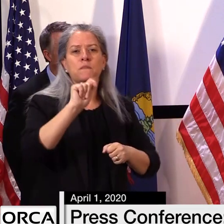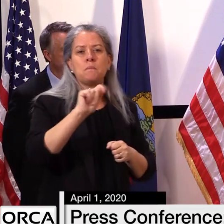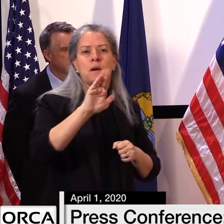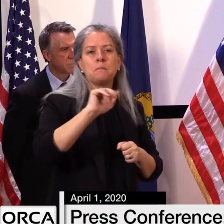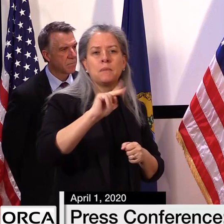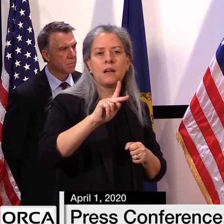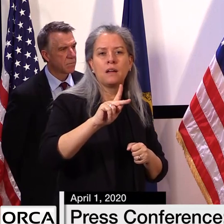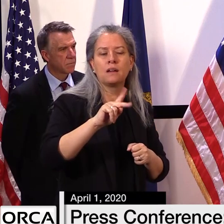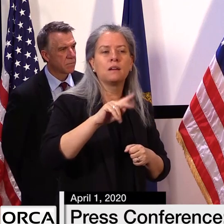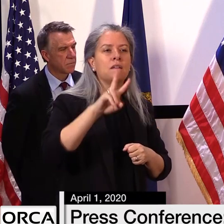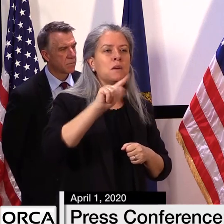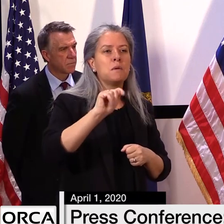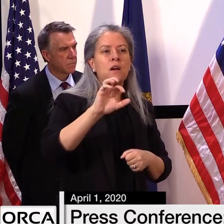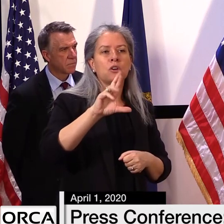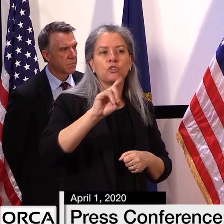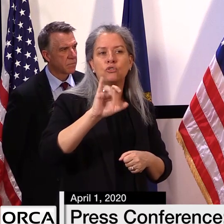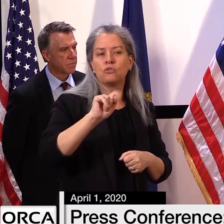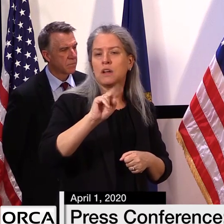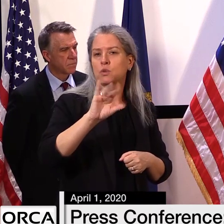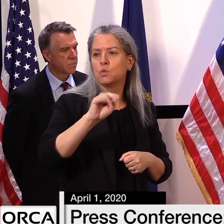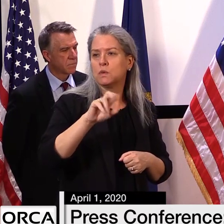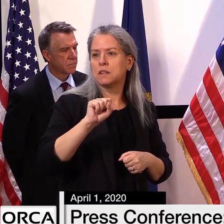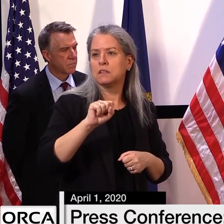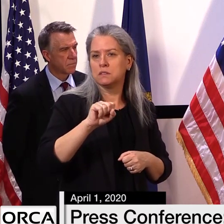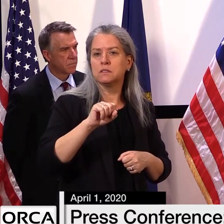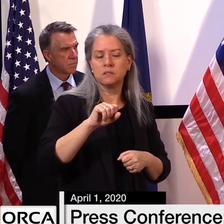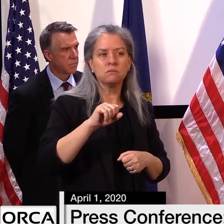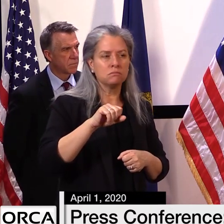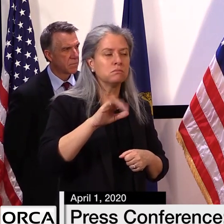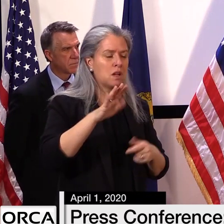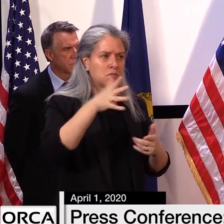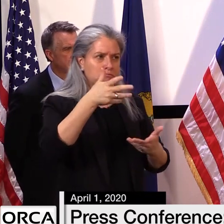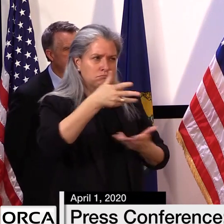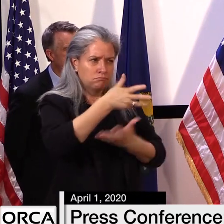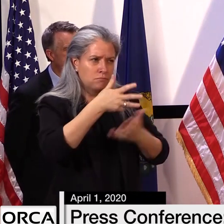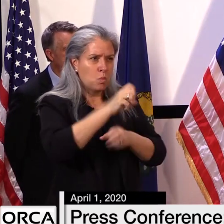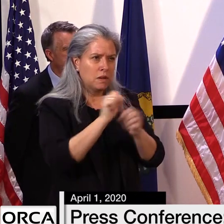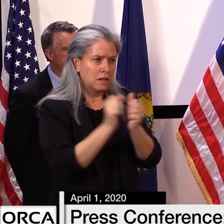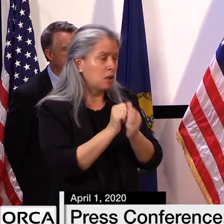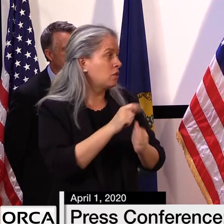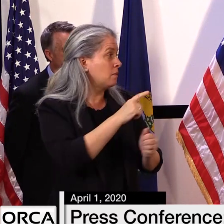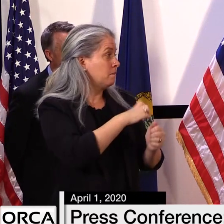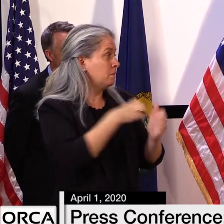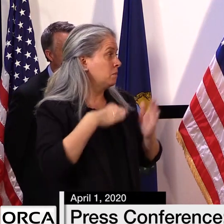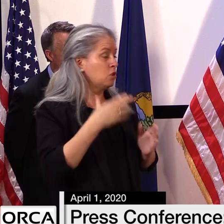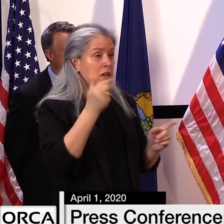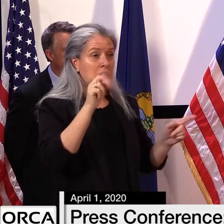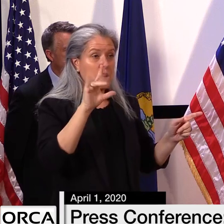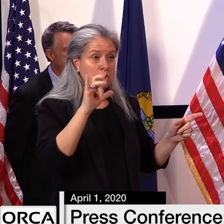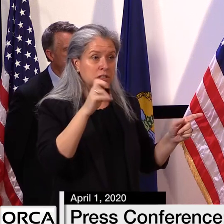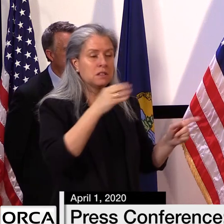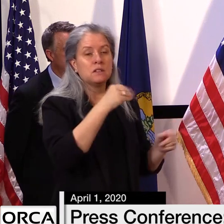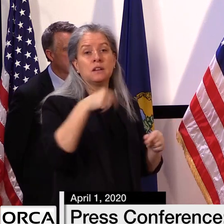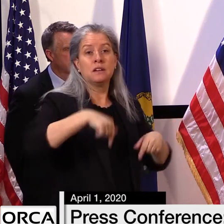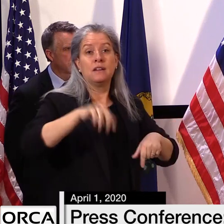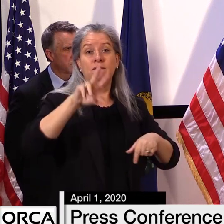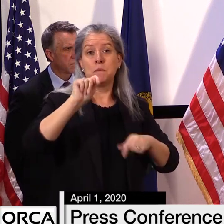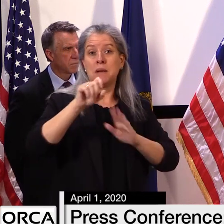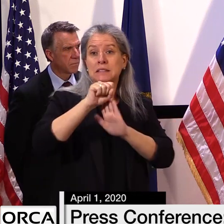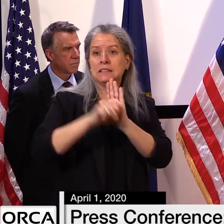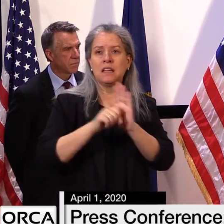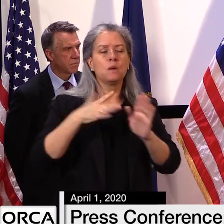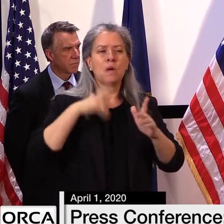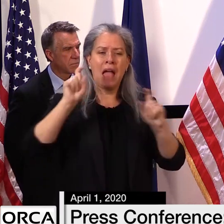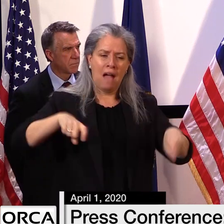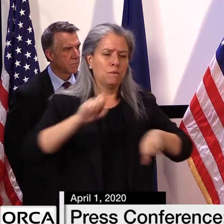major role in this. Our Commissioner Harrington and the state of Vermont, this has got to be a